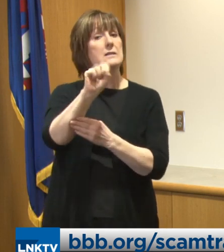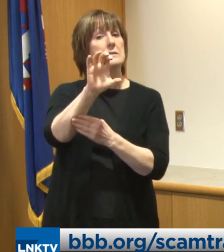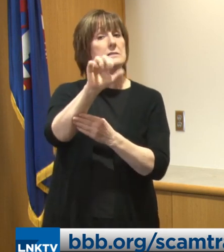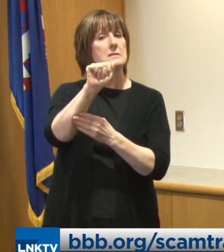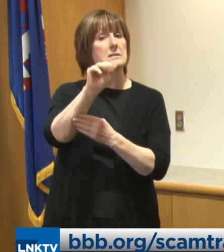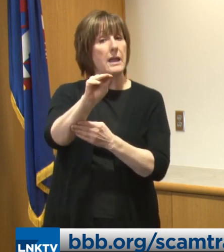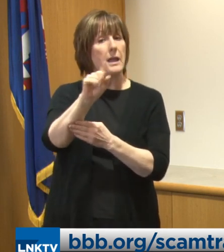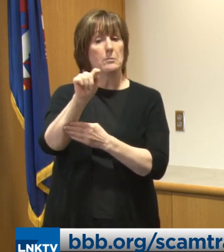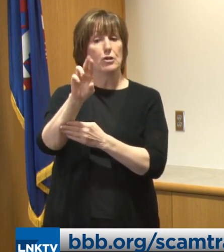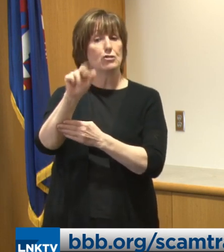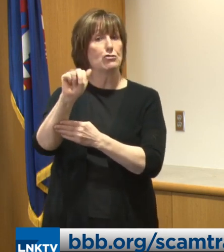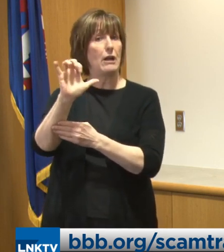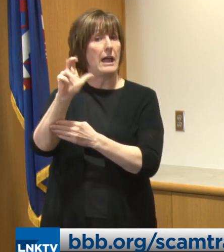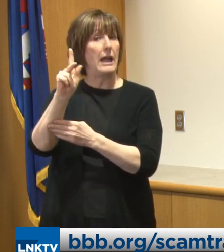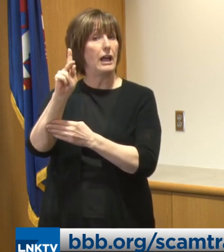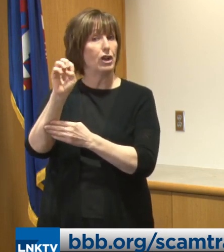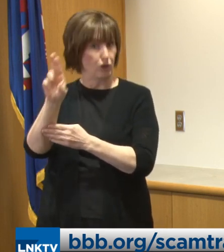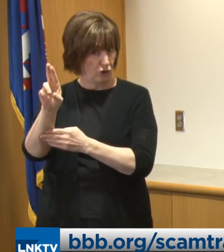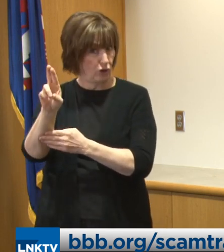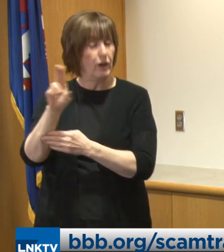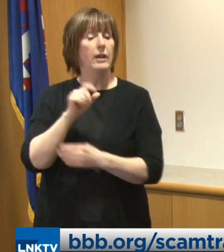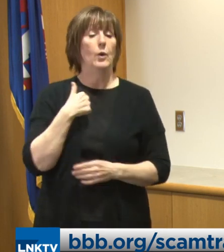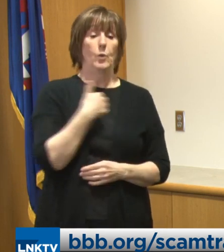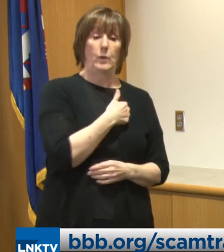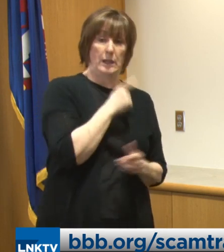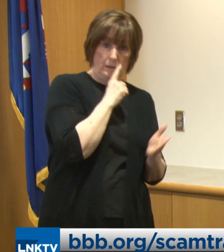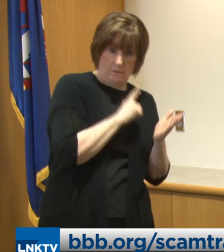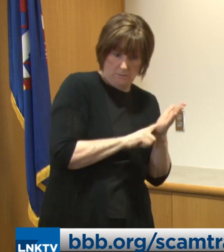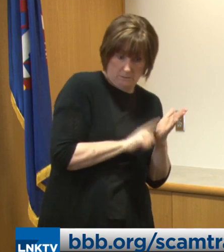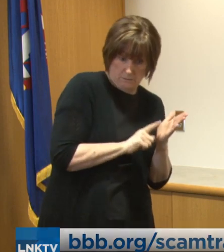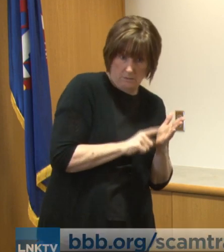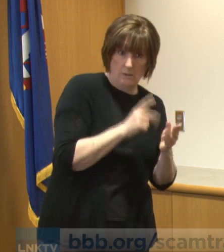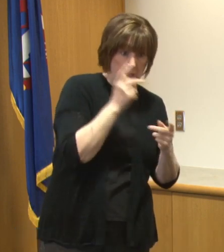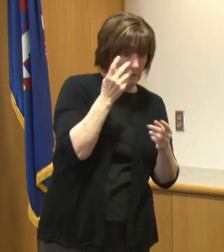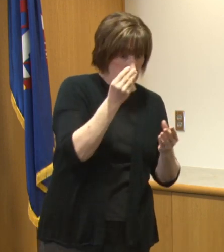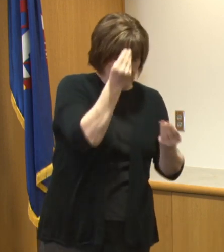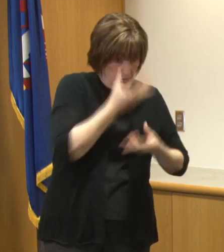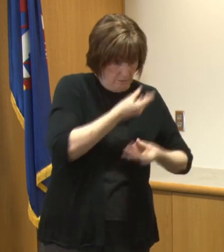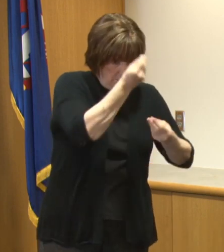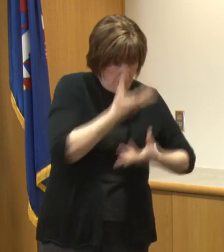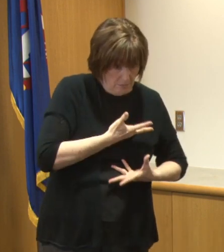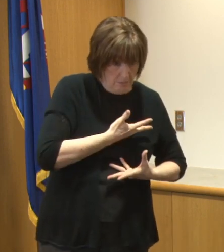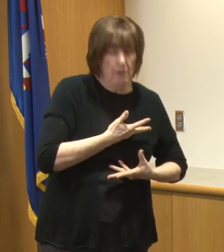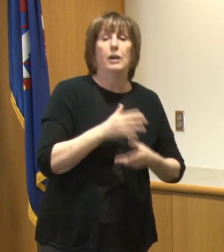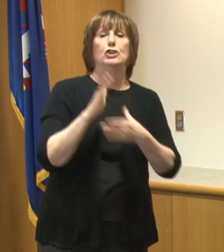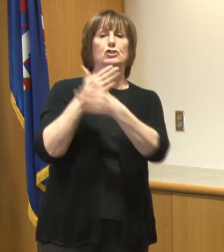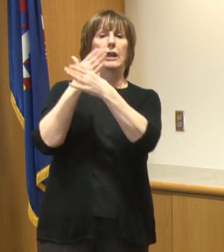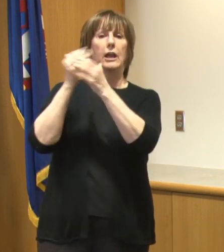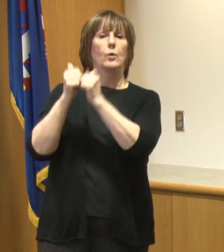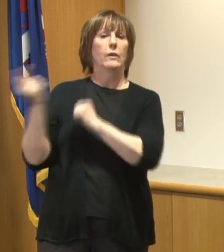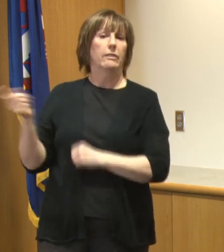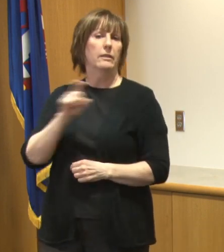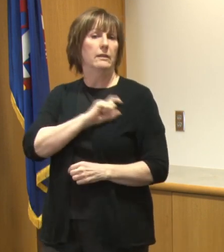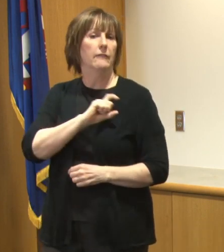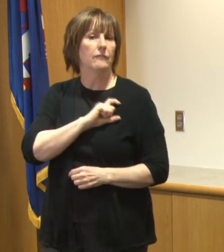real-time database that the BBB manages so that we can get reports of these scams and then share that with law enforcement so that it can